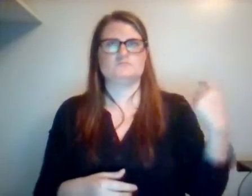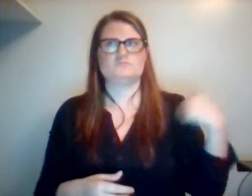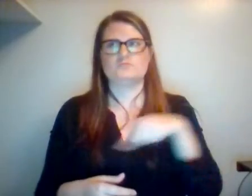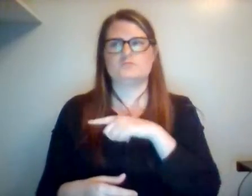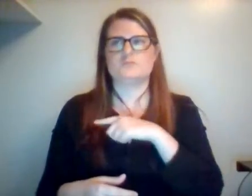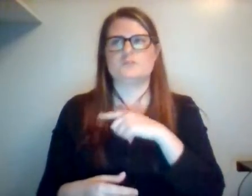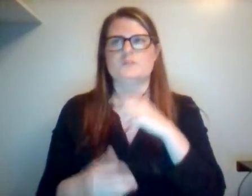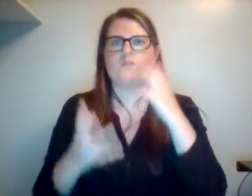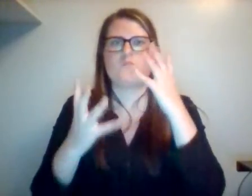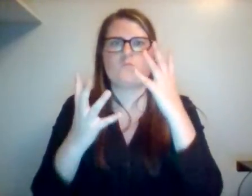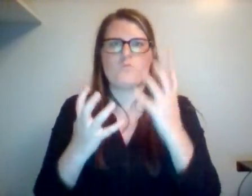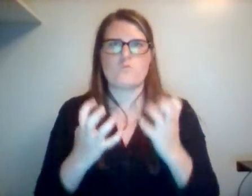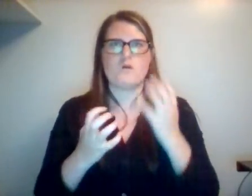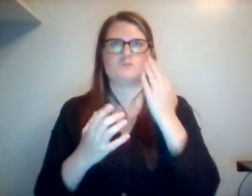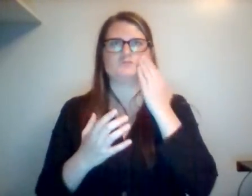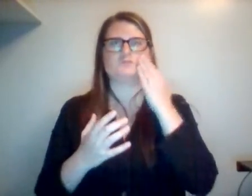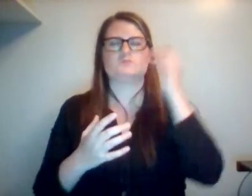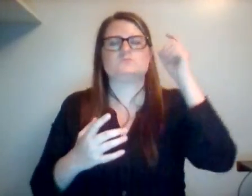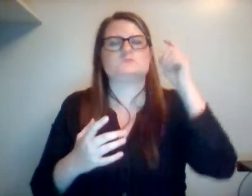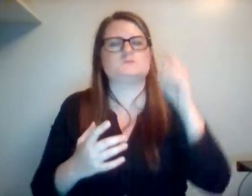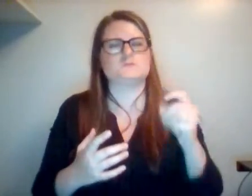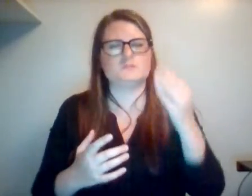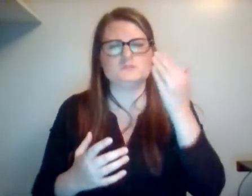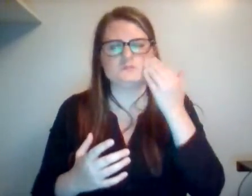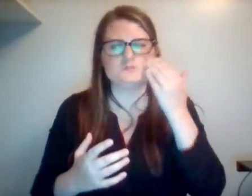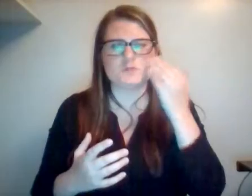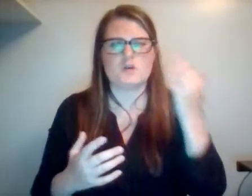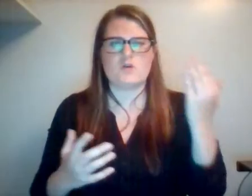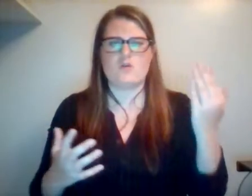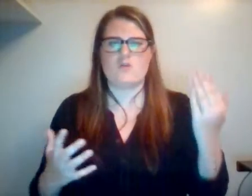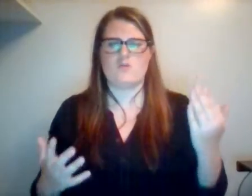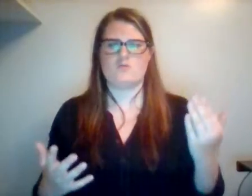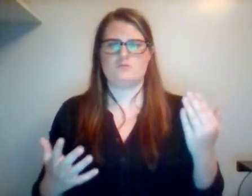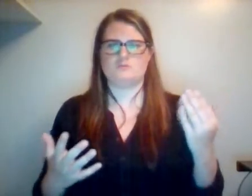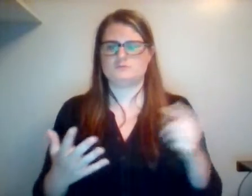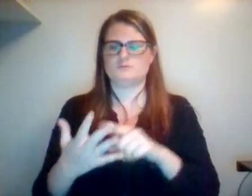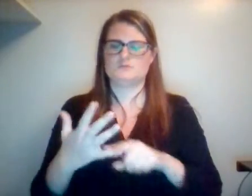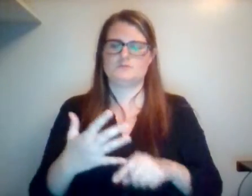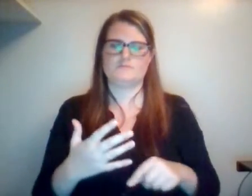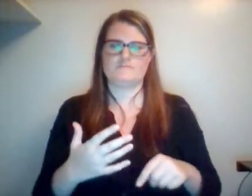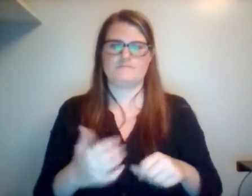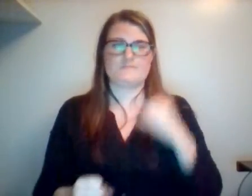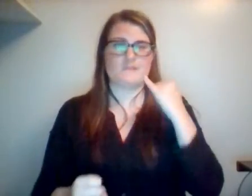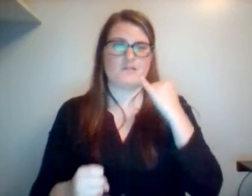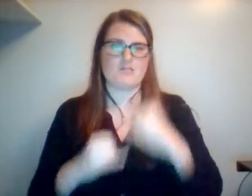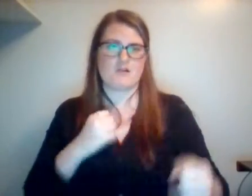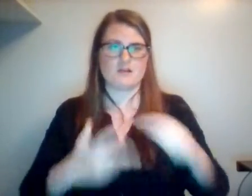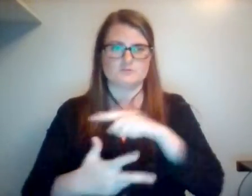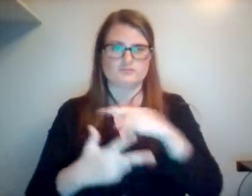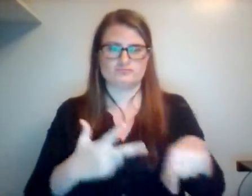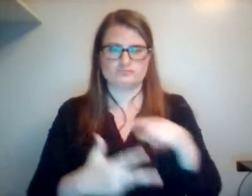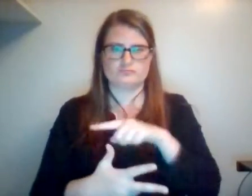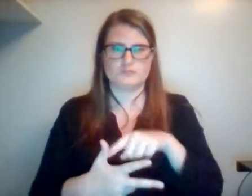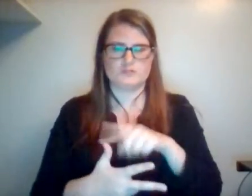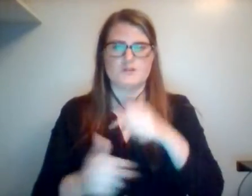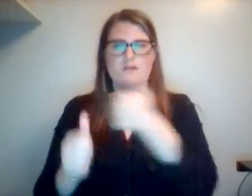satisfy with our phones. Then there are these three avoidance motives. In other words, these aren't positive desires for